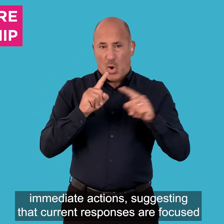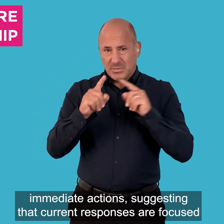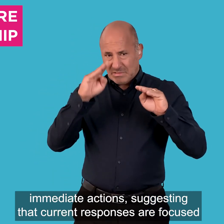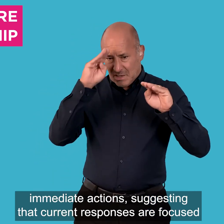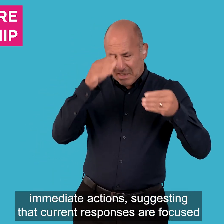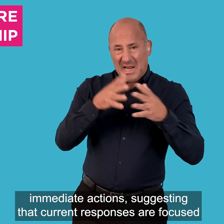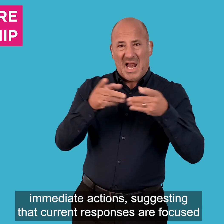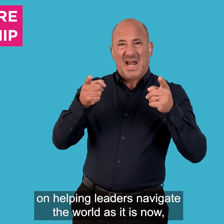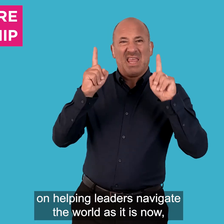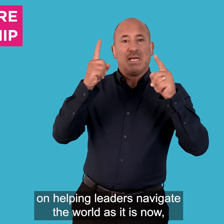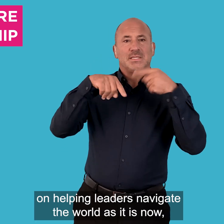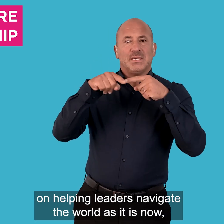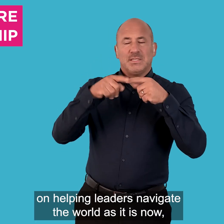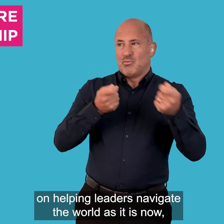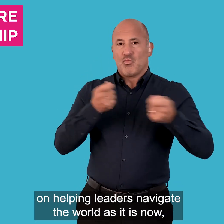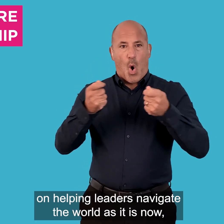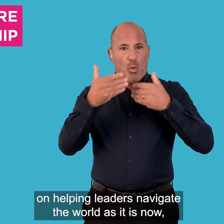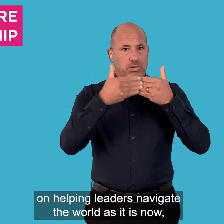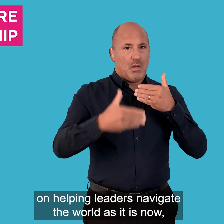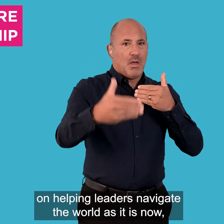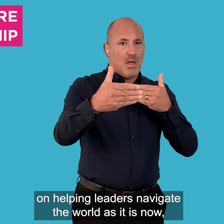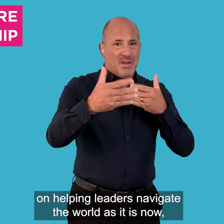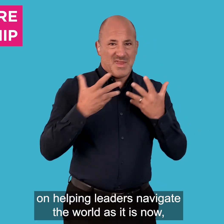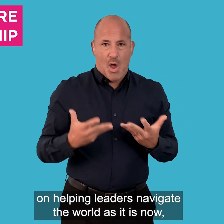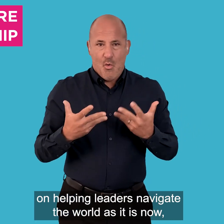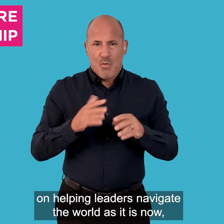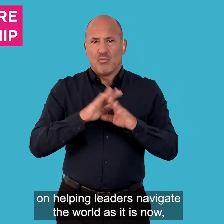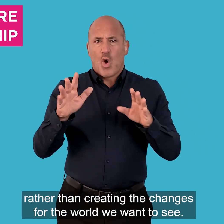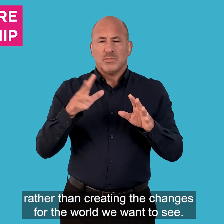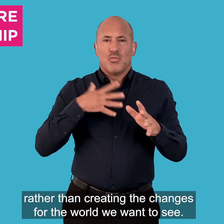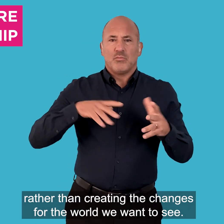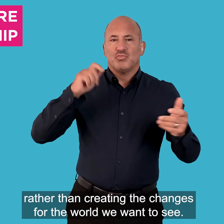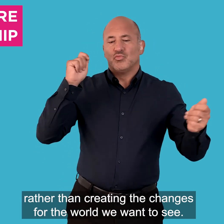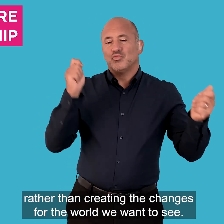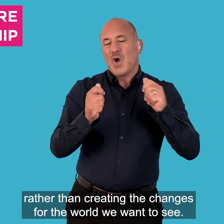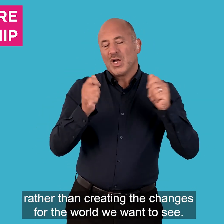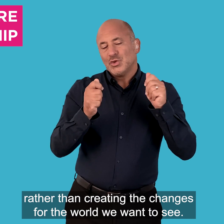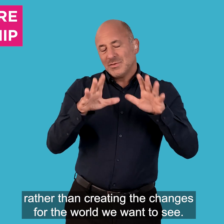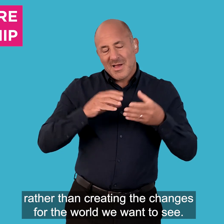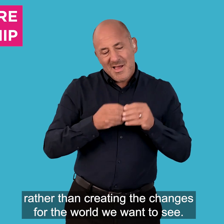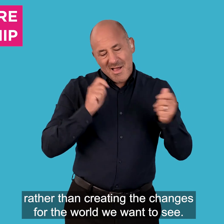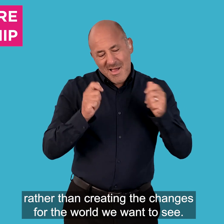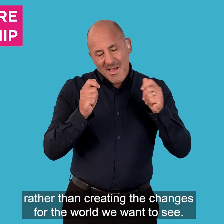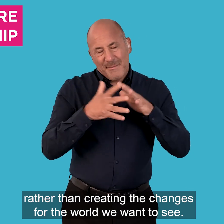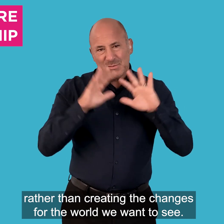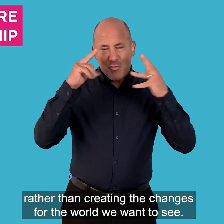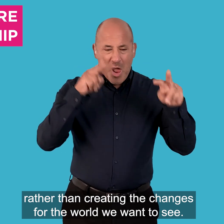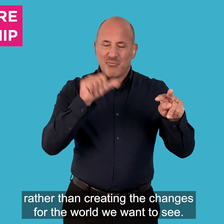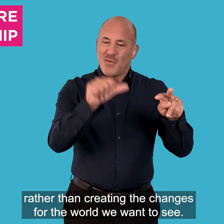are focused on helping leaders navigate the world as it is now, rather than creating the changes for the world we want